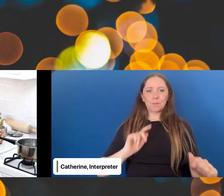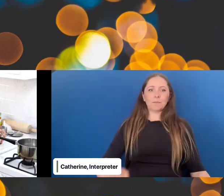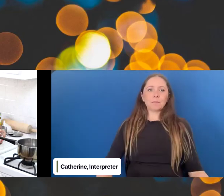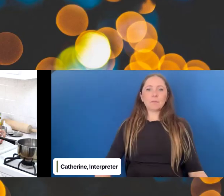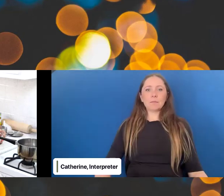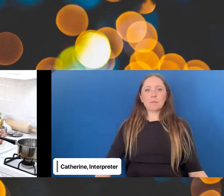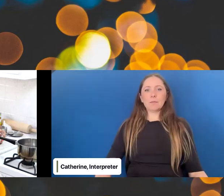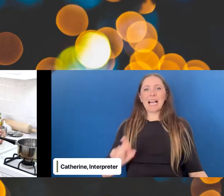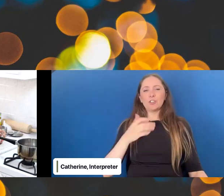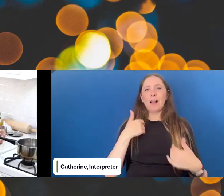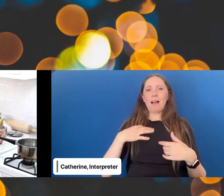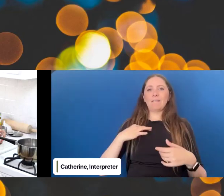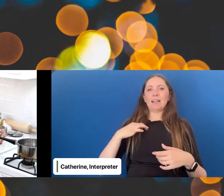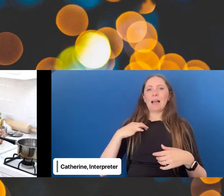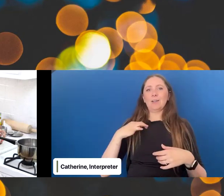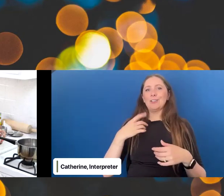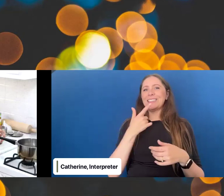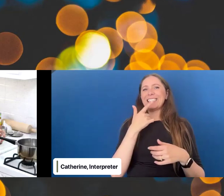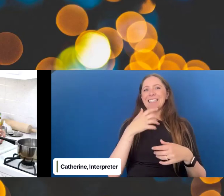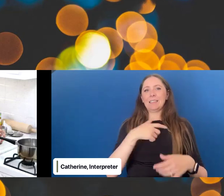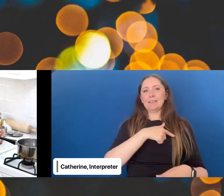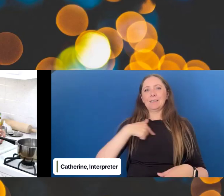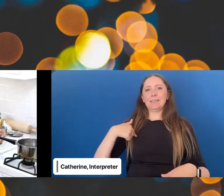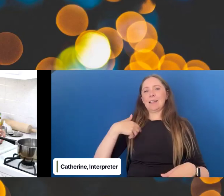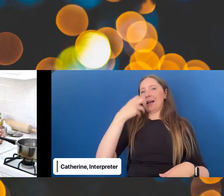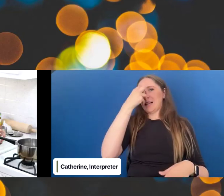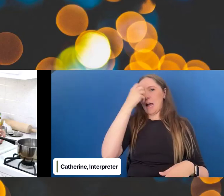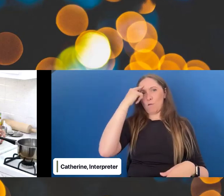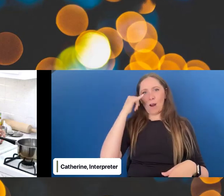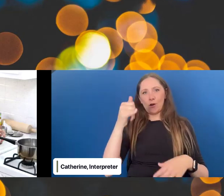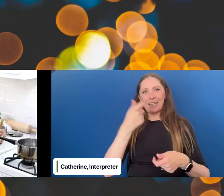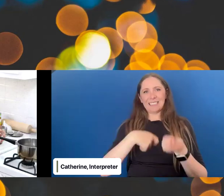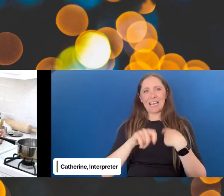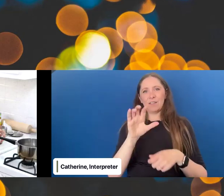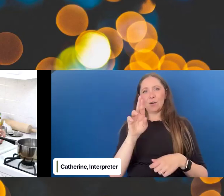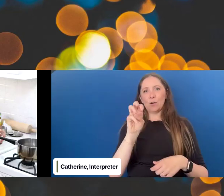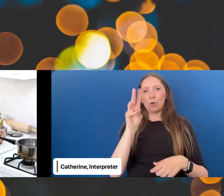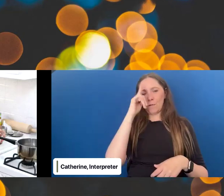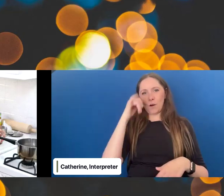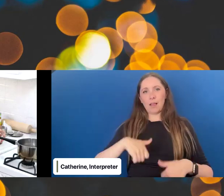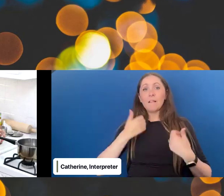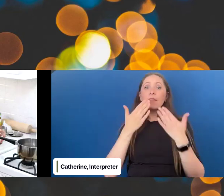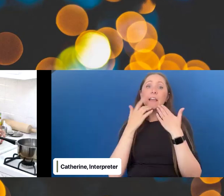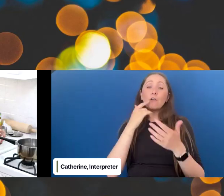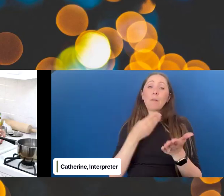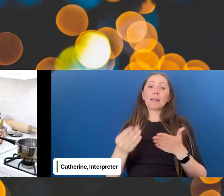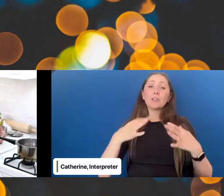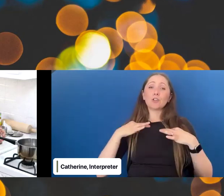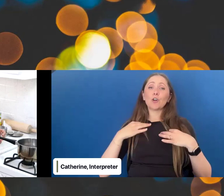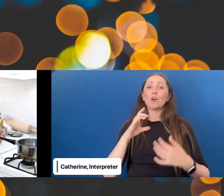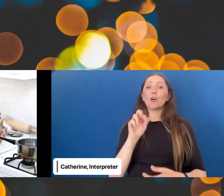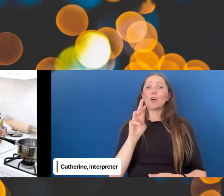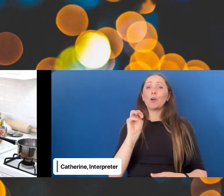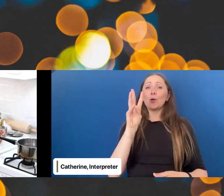I should have a shirt that says clowns forever instead of crew for life. Thank you to all who bought the crew for life shirt, by the way. It means so much to